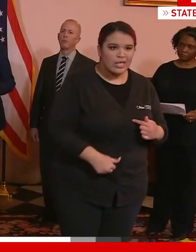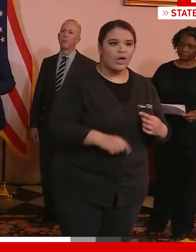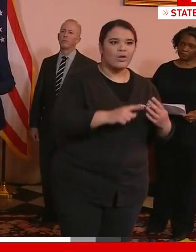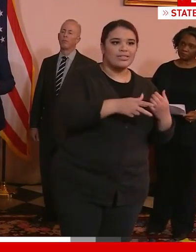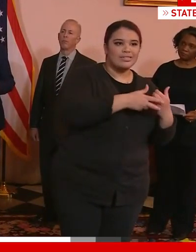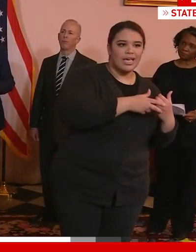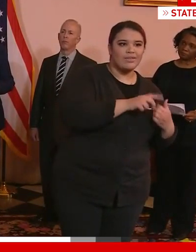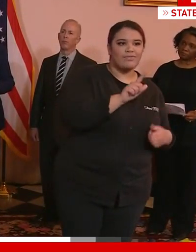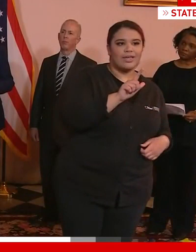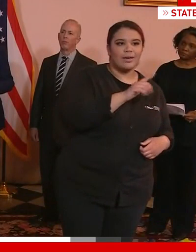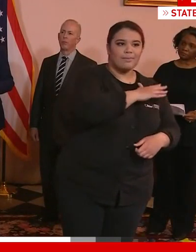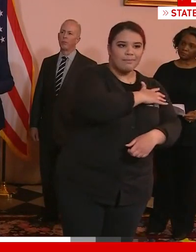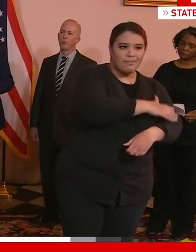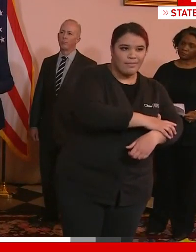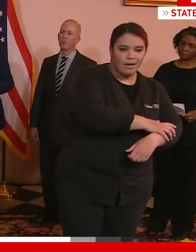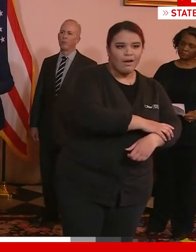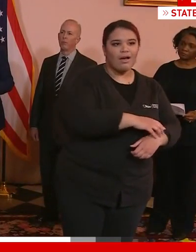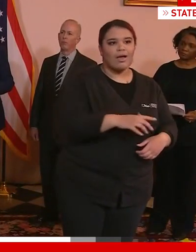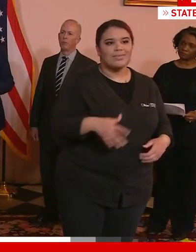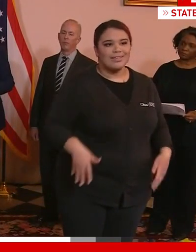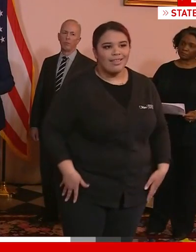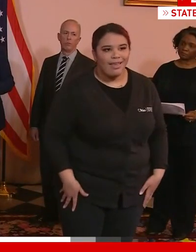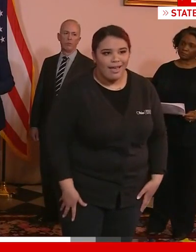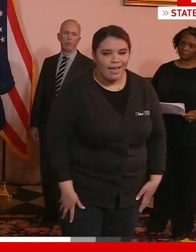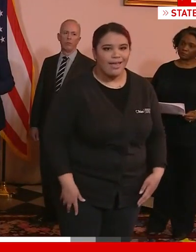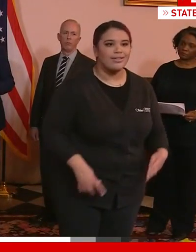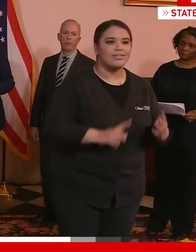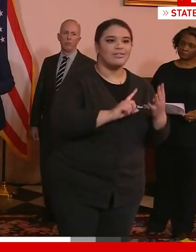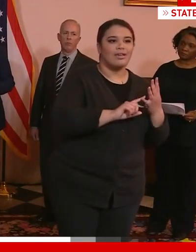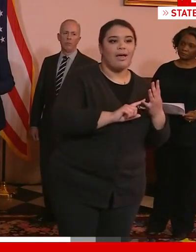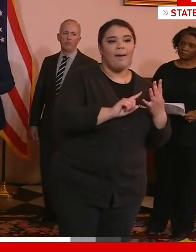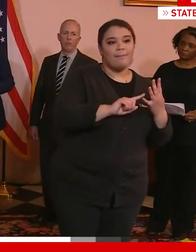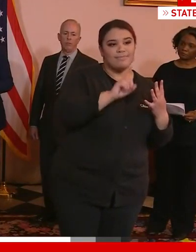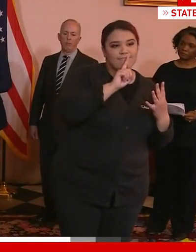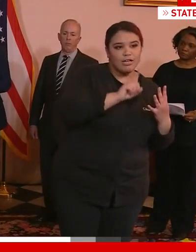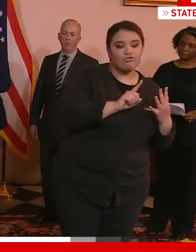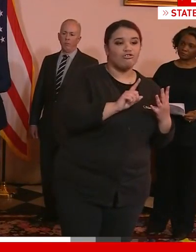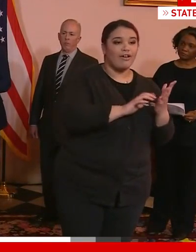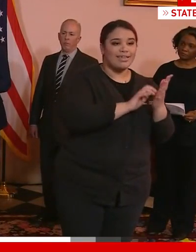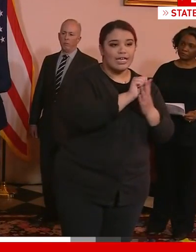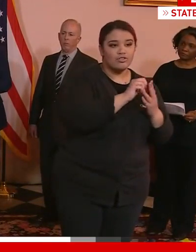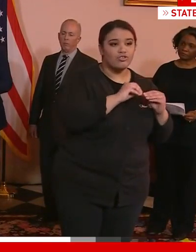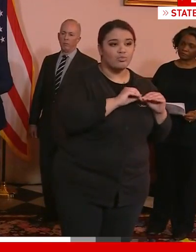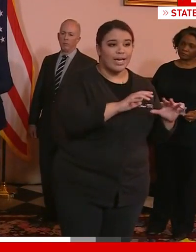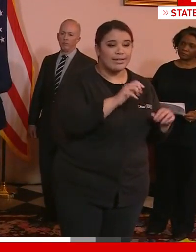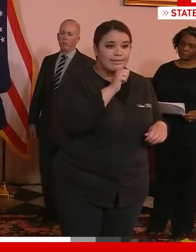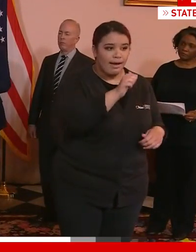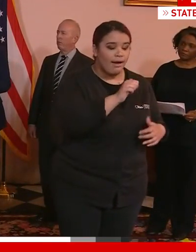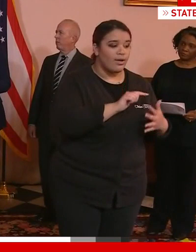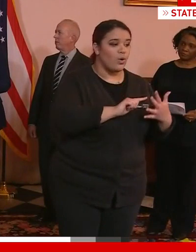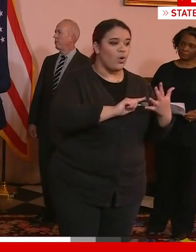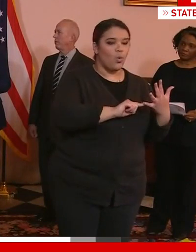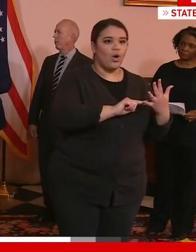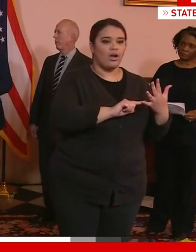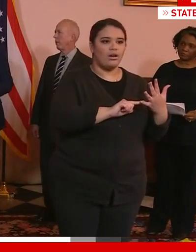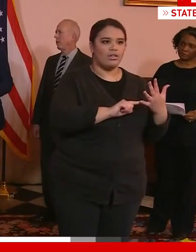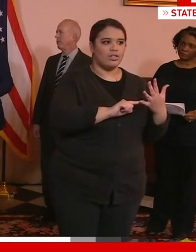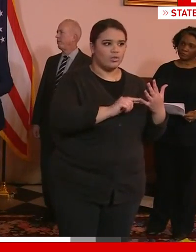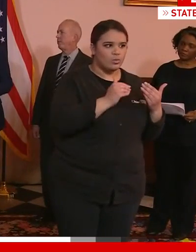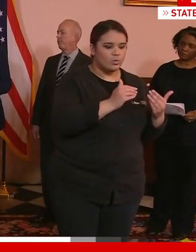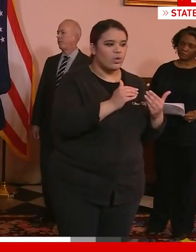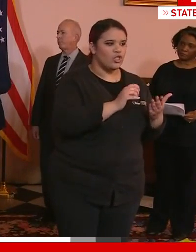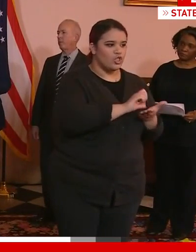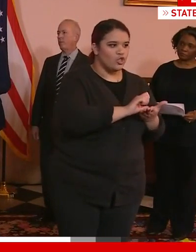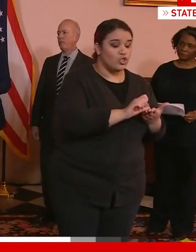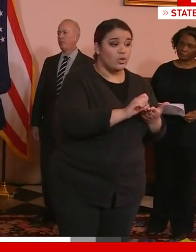preventing progression of disease or metastasis for cancer, or progression to severe symptoms, anything that fits into those four categories will